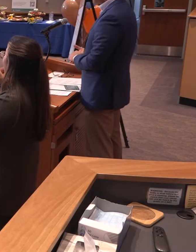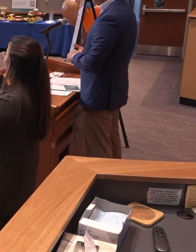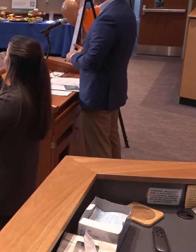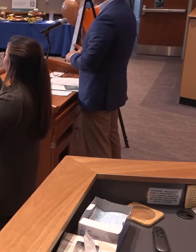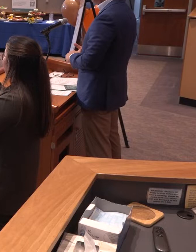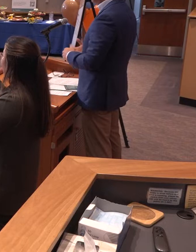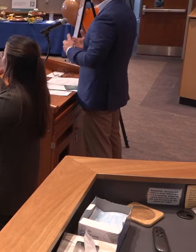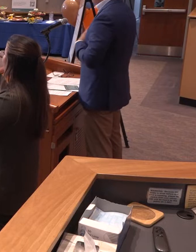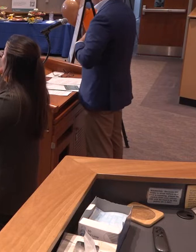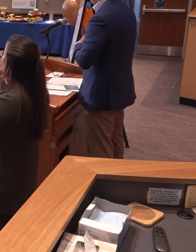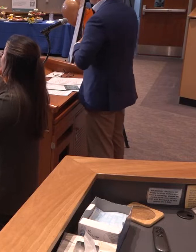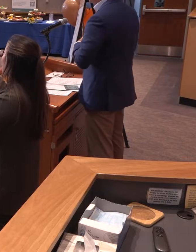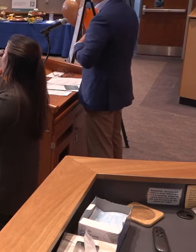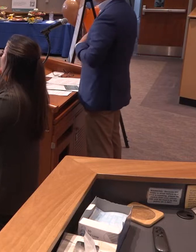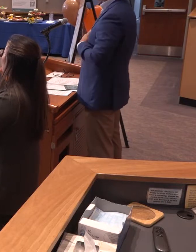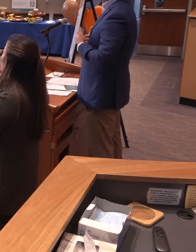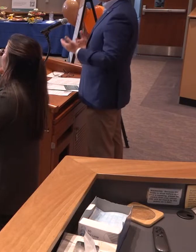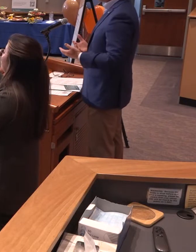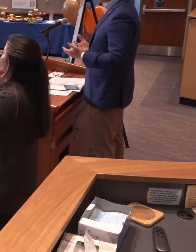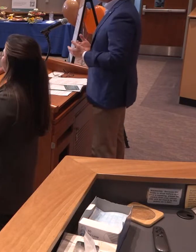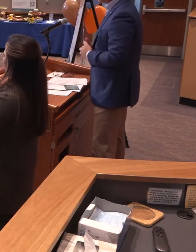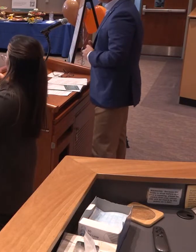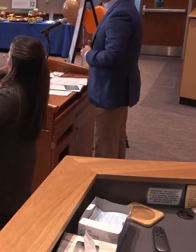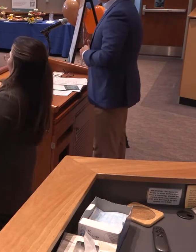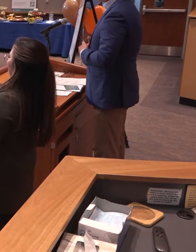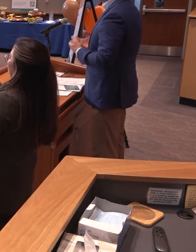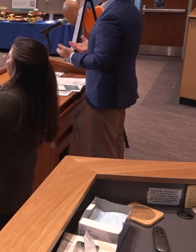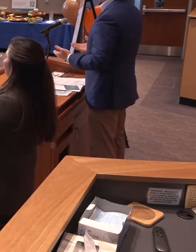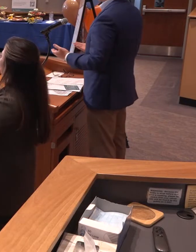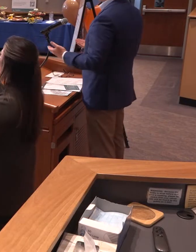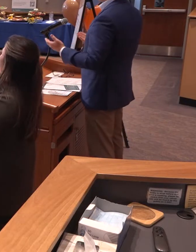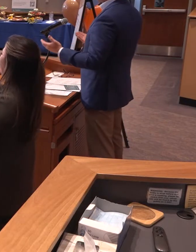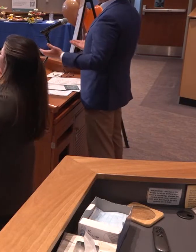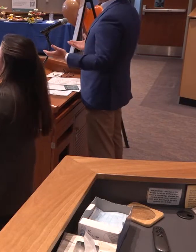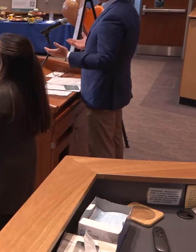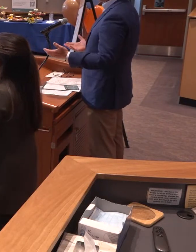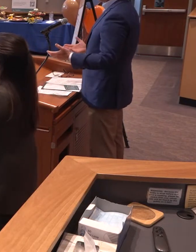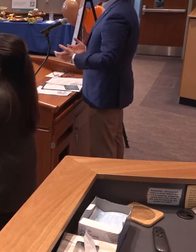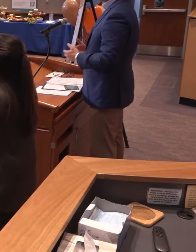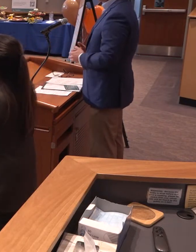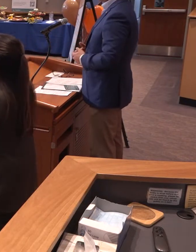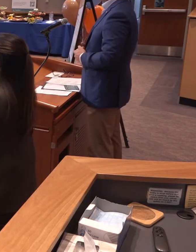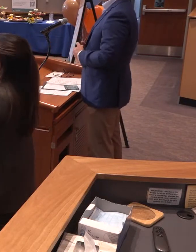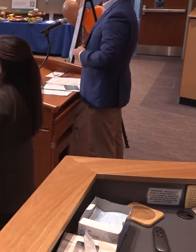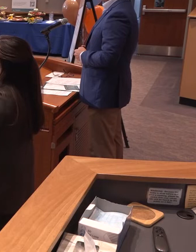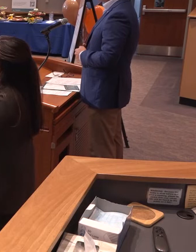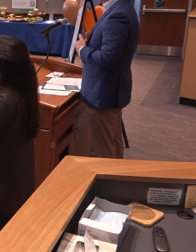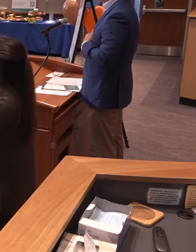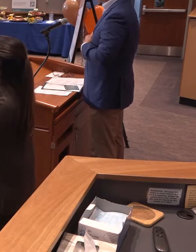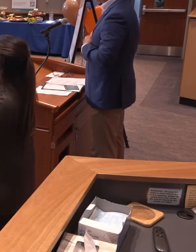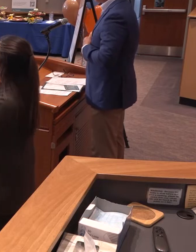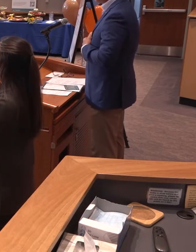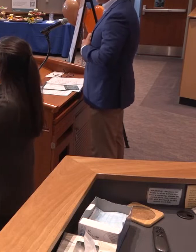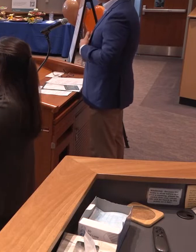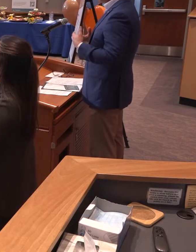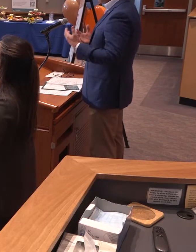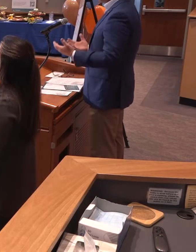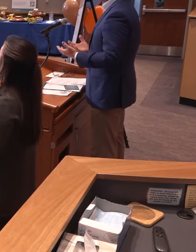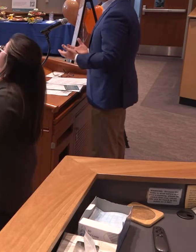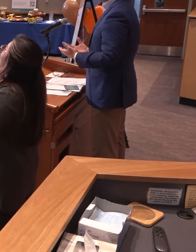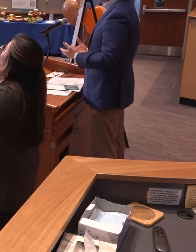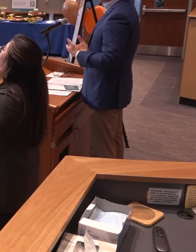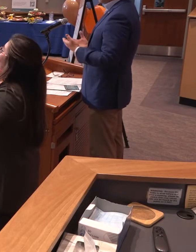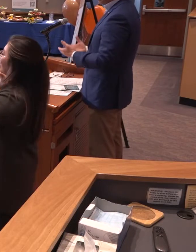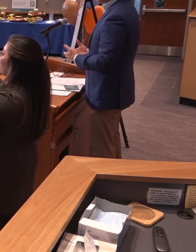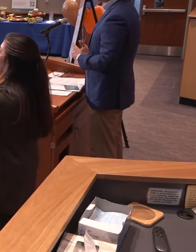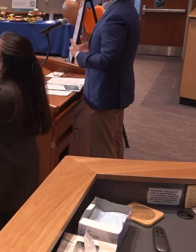eloquent words that you've inspired us. And I will say that as mayor of the Borough of State College, it gives me great joy to partner